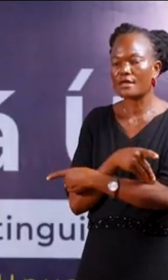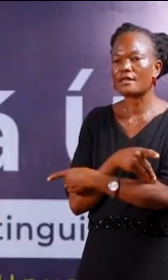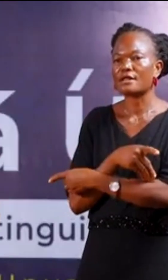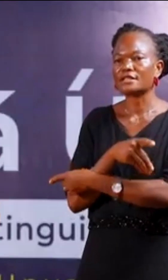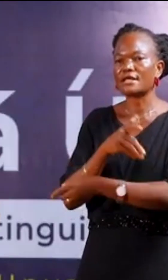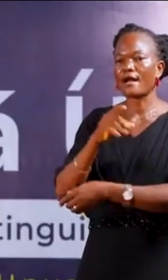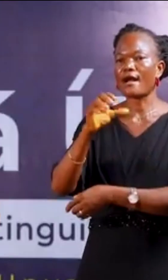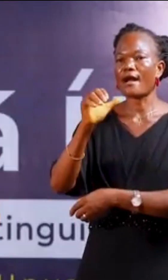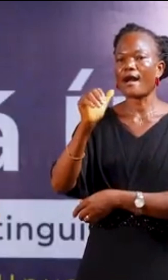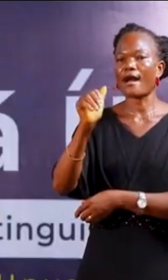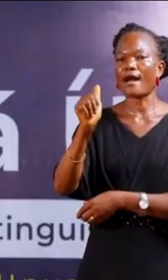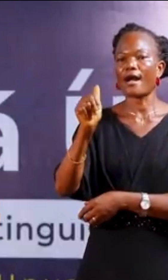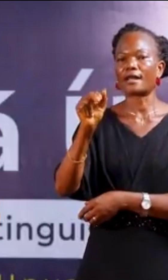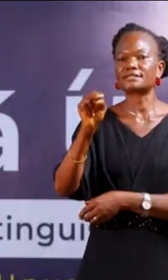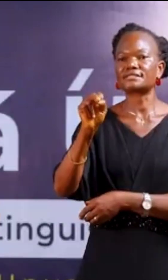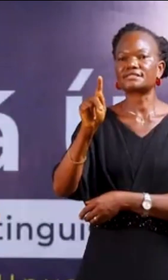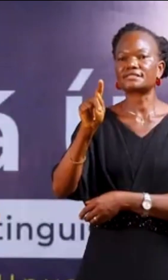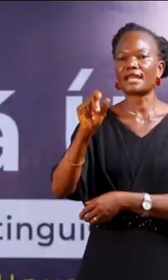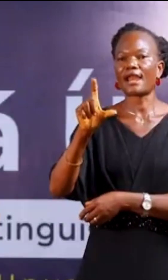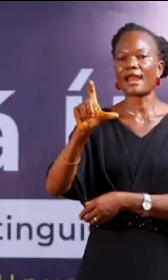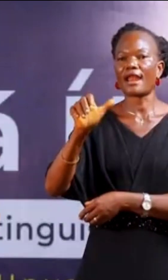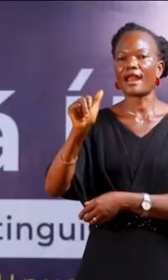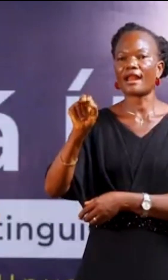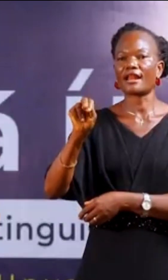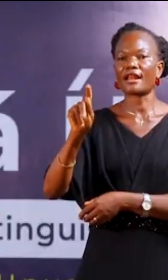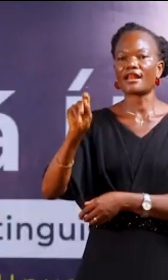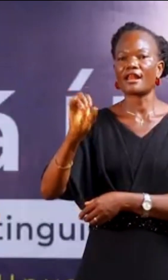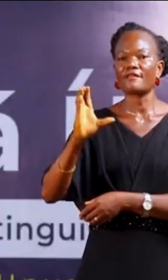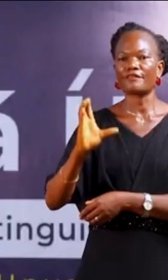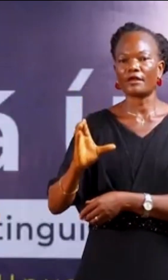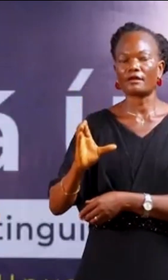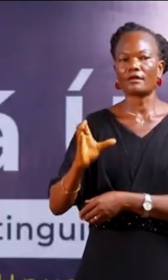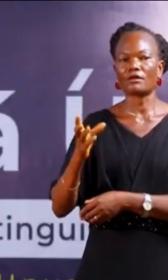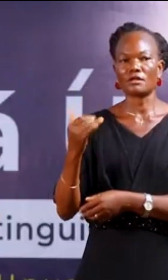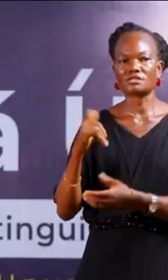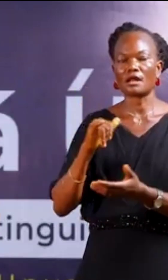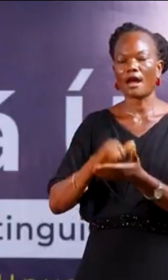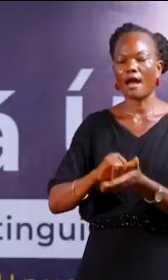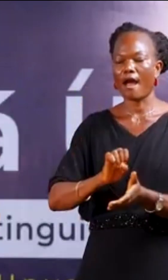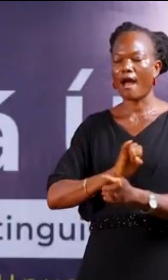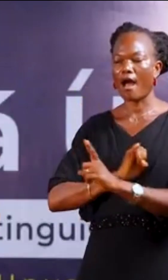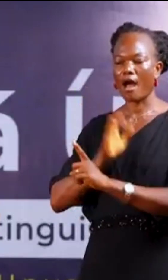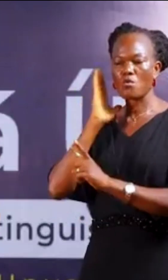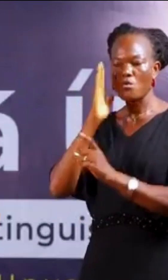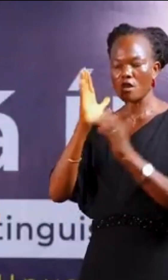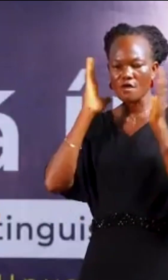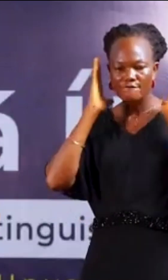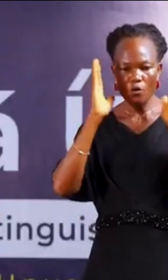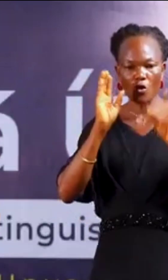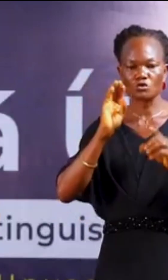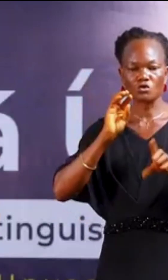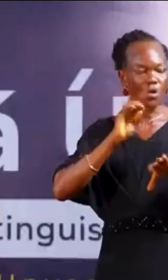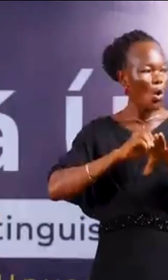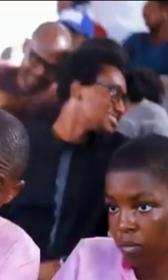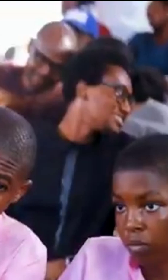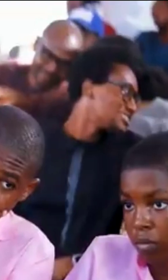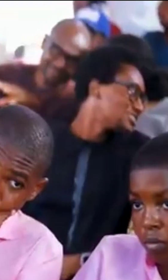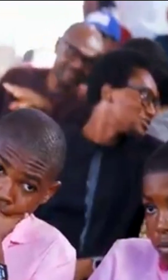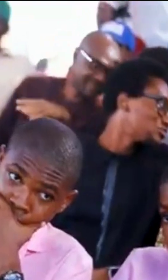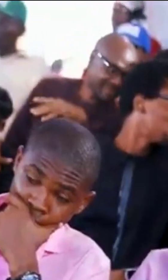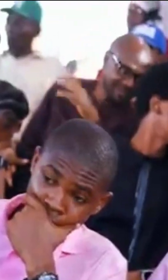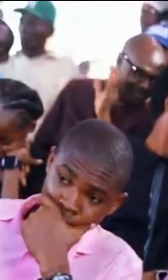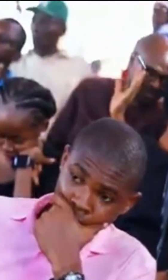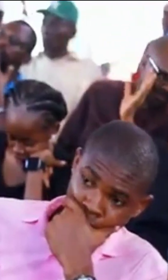diaspora. So I'm going to focus on two things. I don't know if we can move